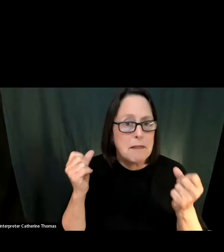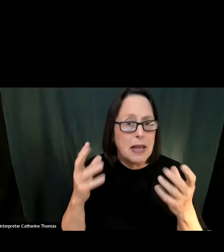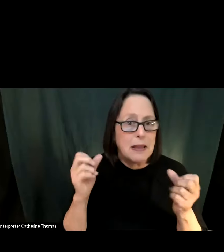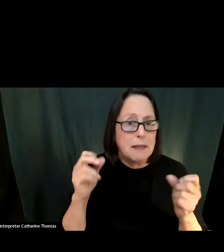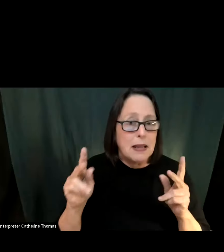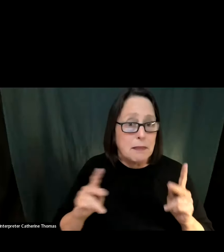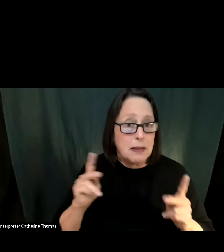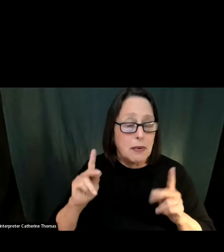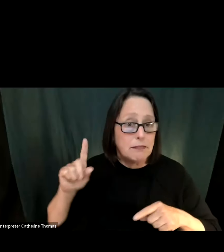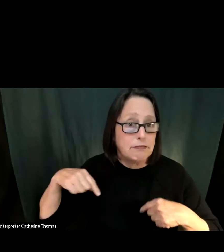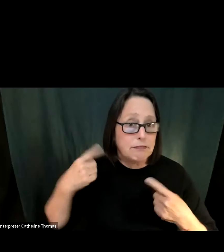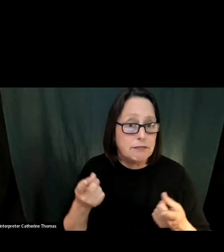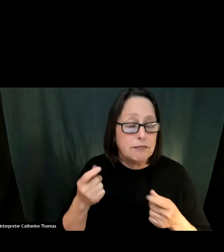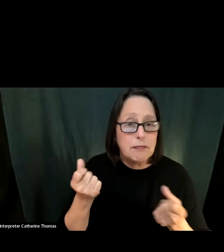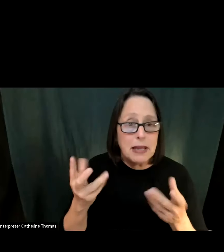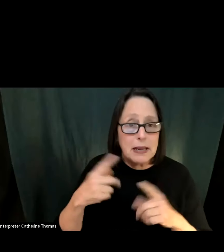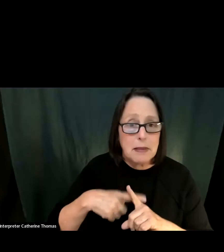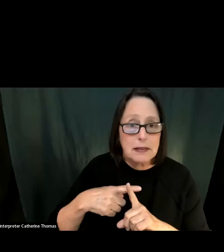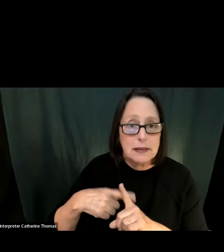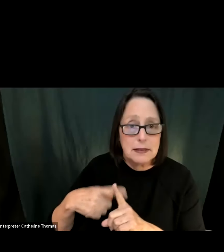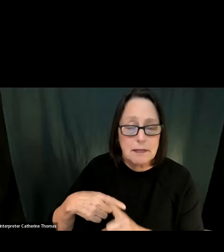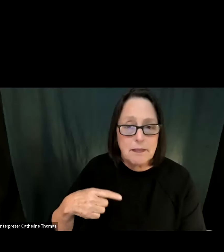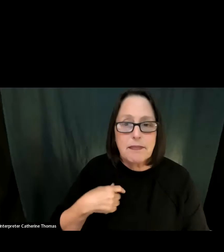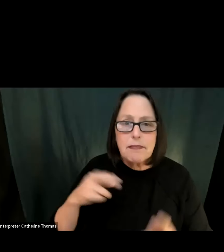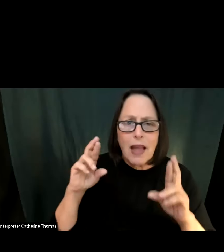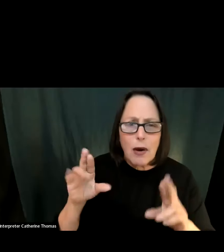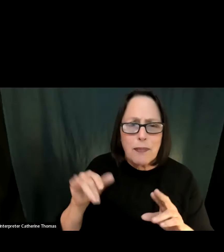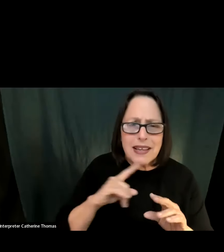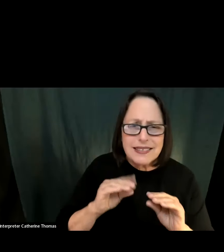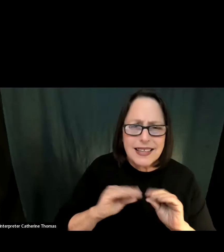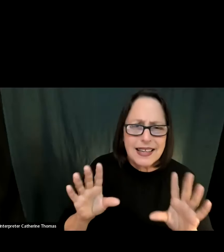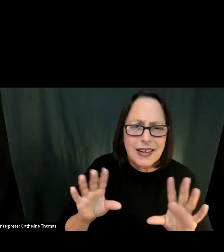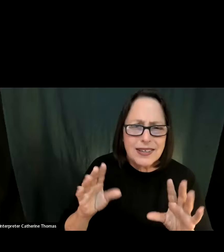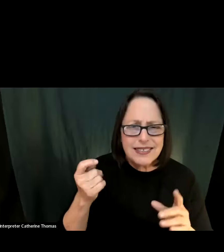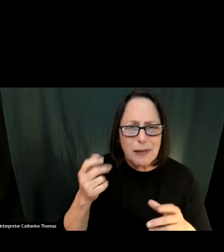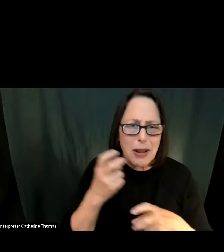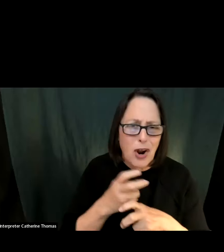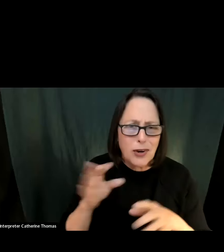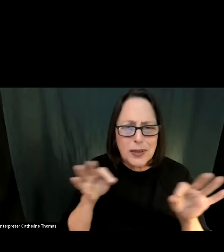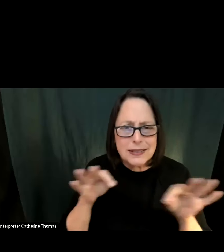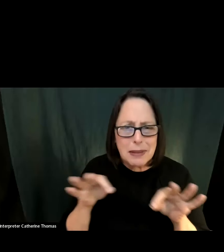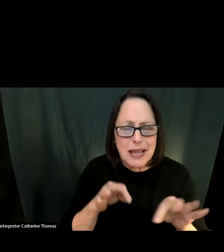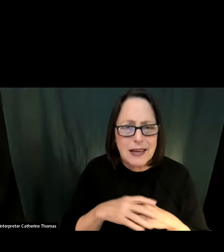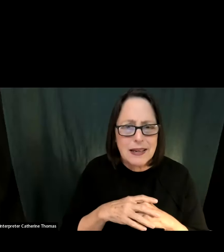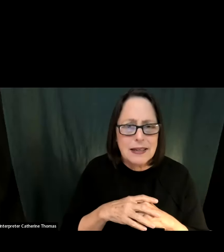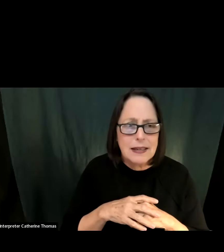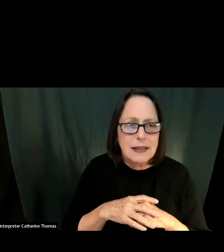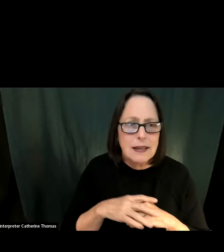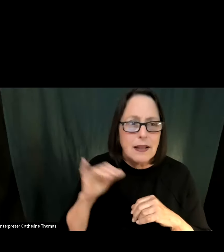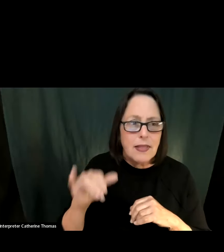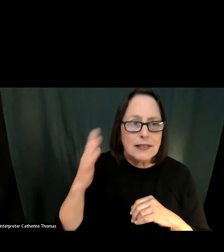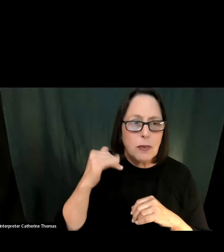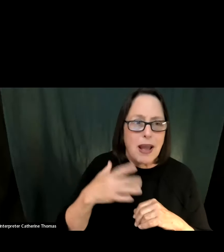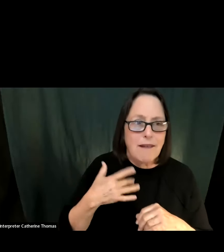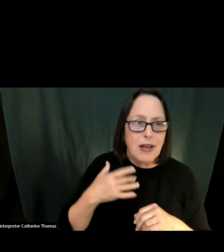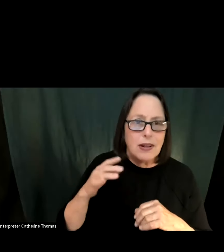humans over the course of these many months. I hope that's clear. It's a little hard to explain. That's why I felt I needed an